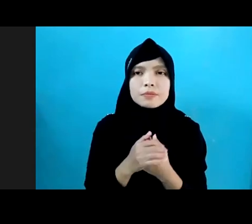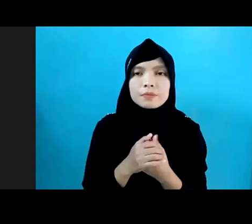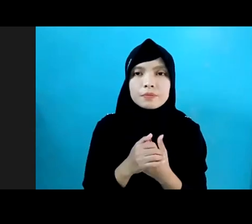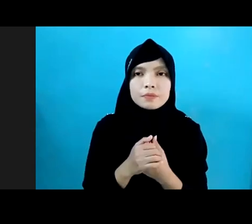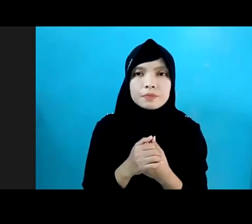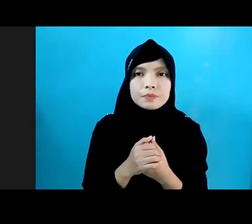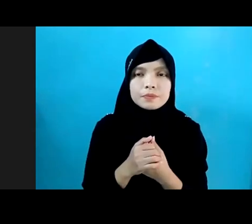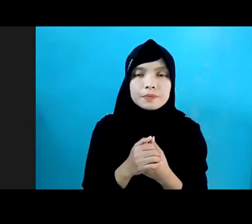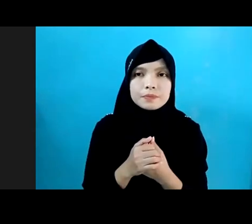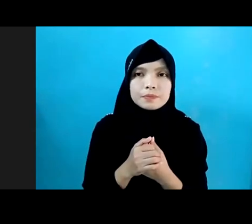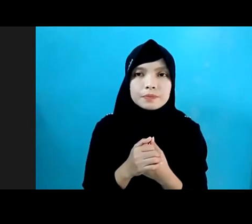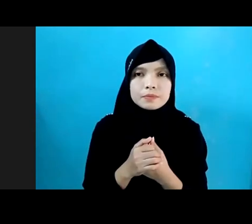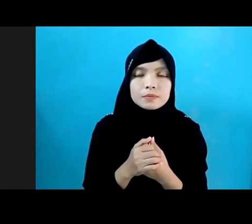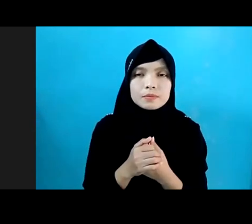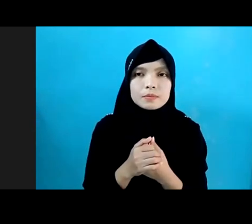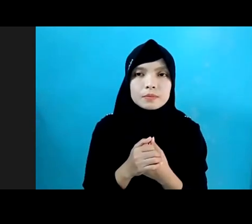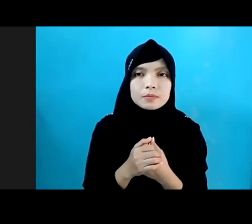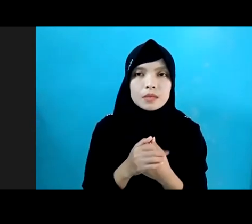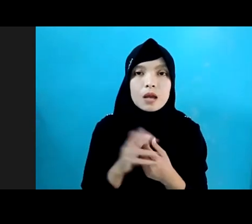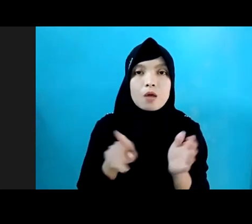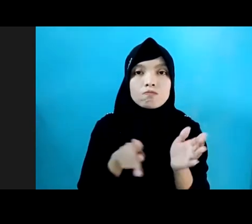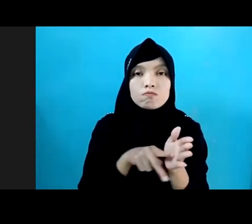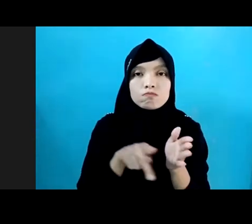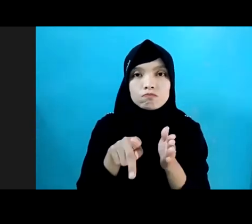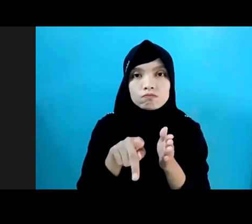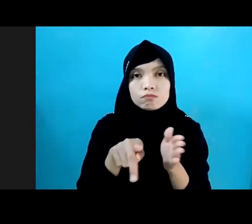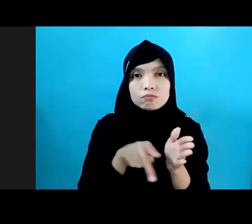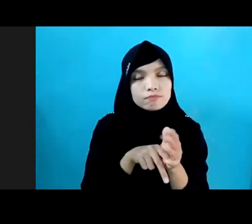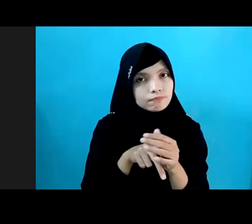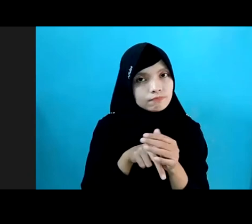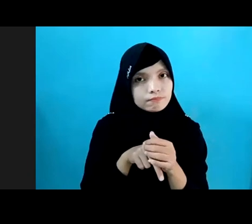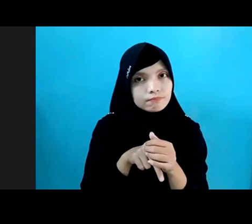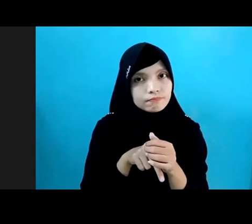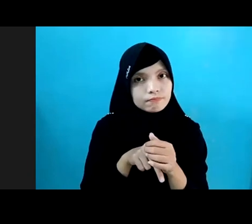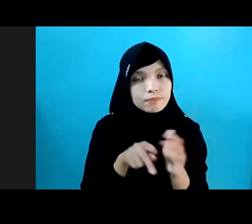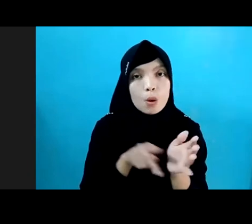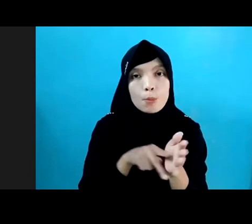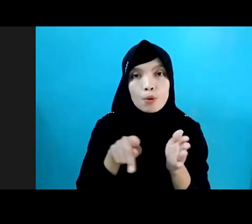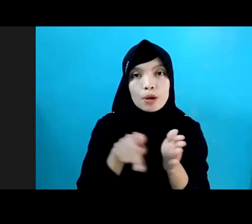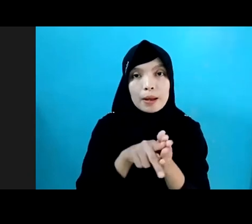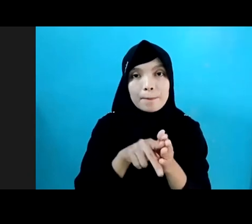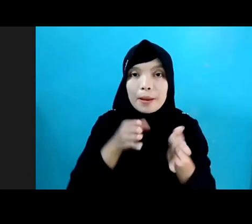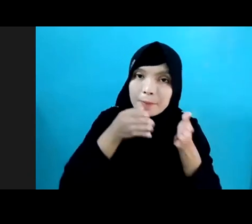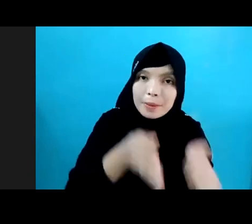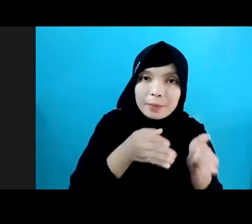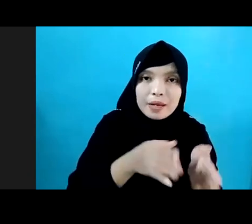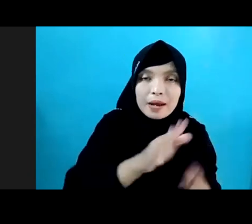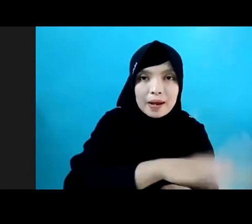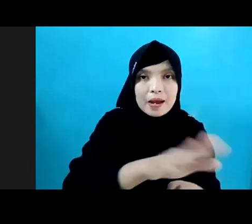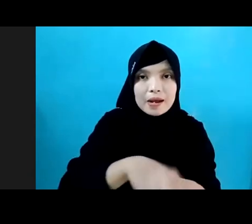Work With Children And Young People To Find Out What The Risks To Their Safety Are Online